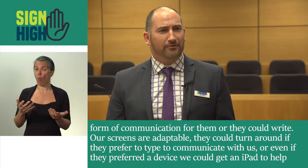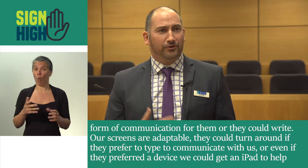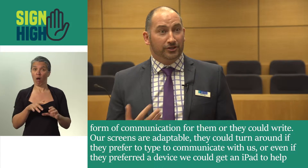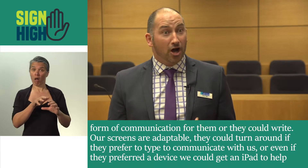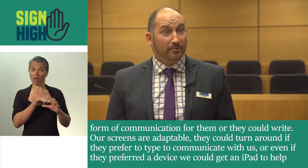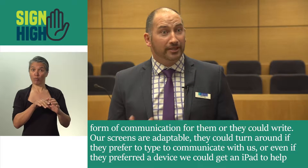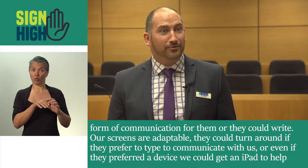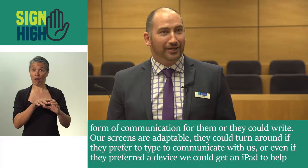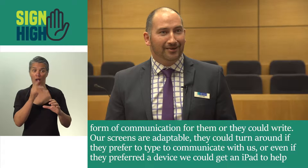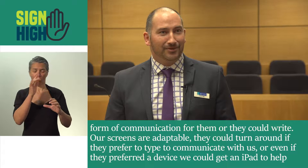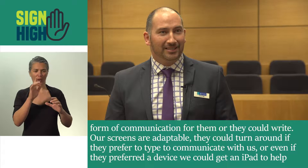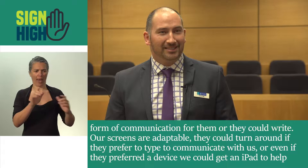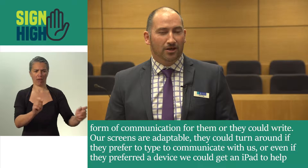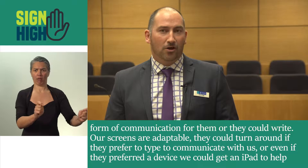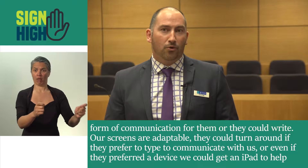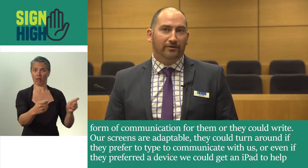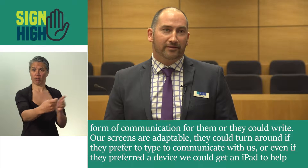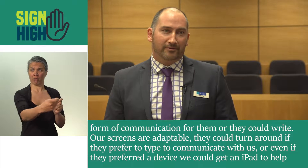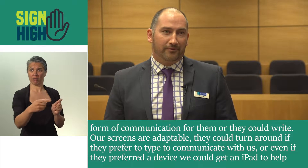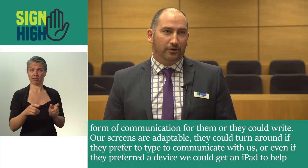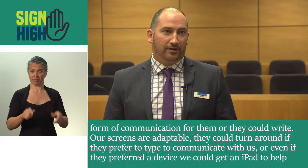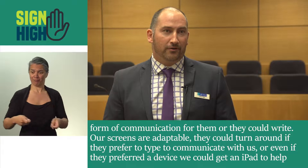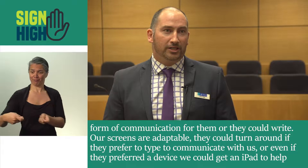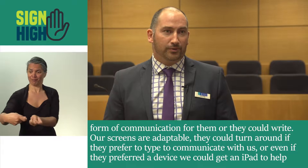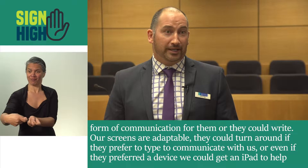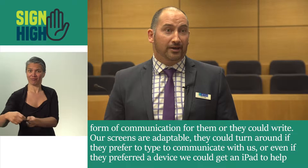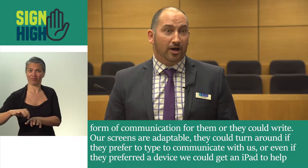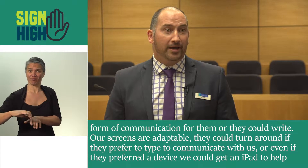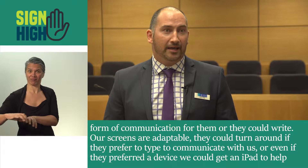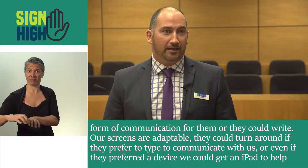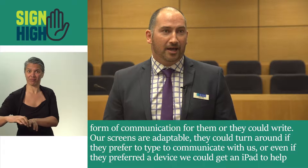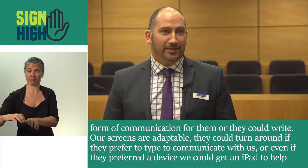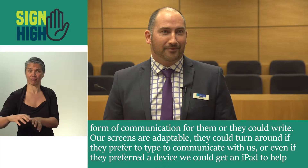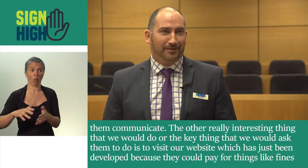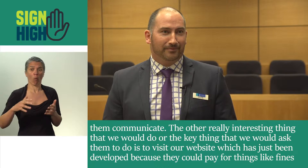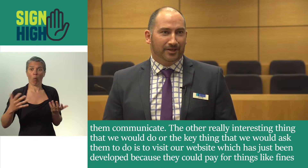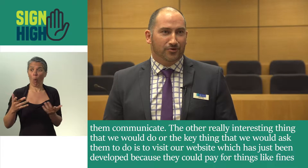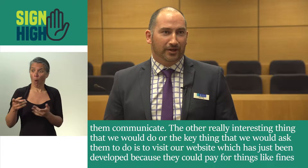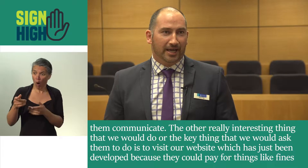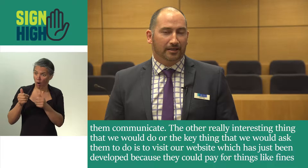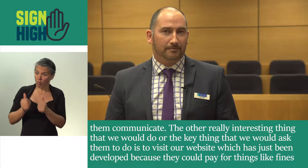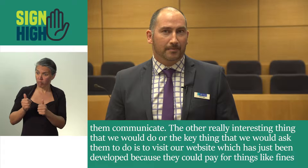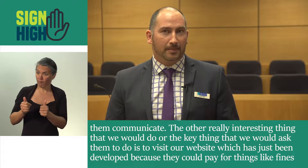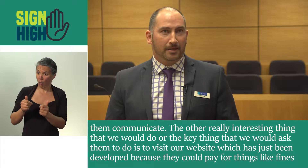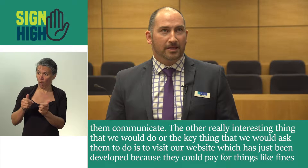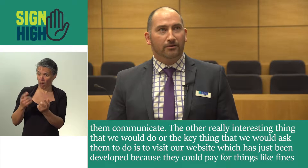preferred to type to communicate with us. Or even if they preferred a device, we could get an iPad to help them communicate. The other